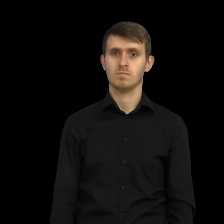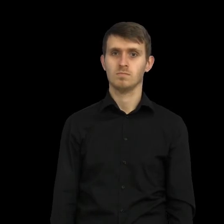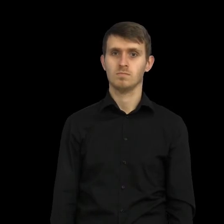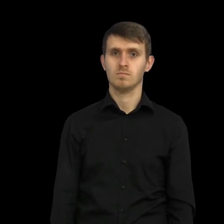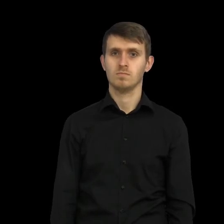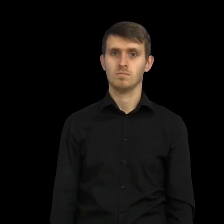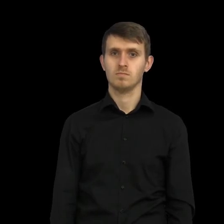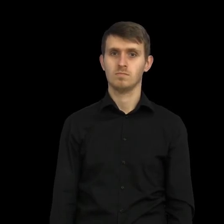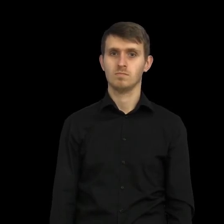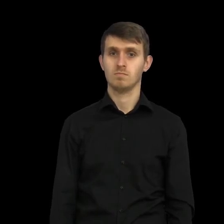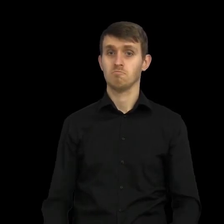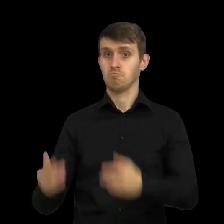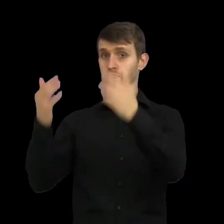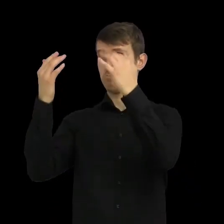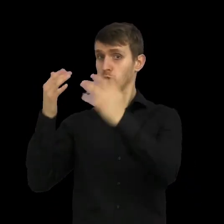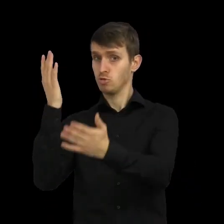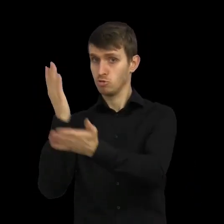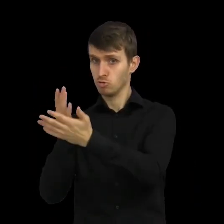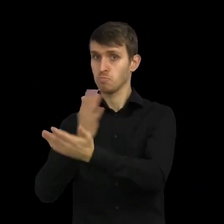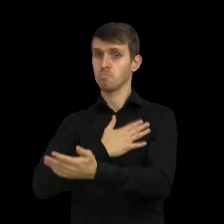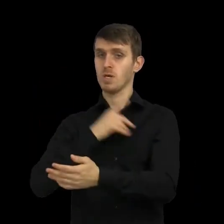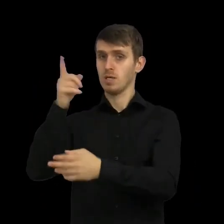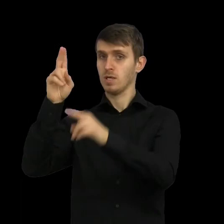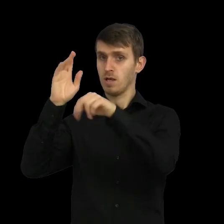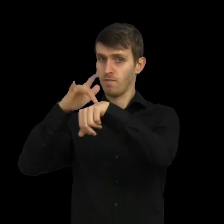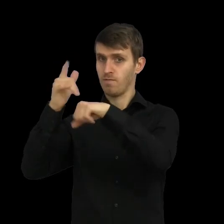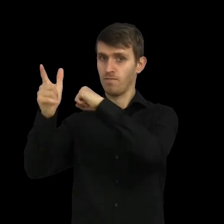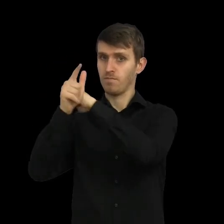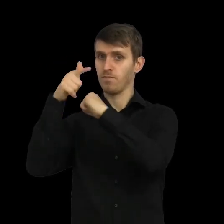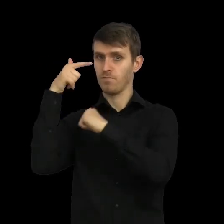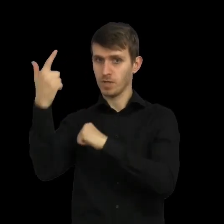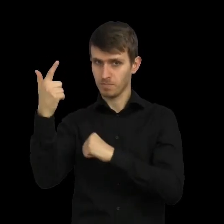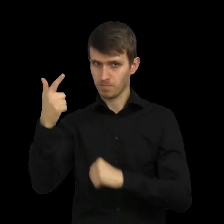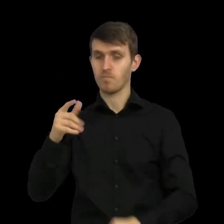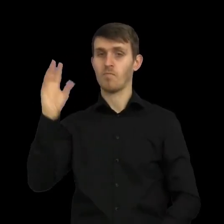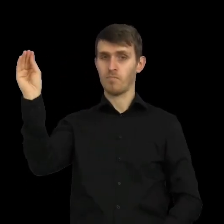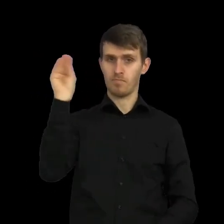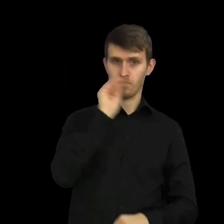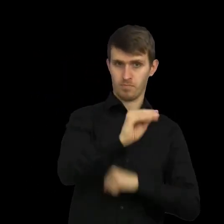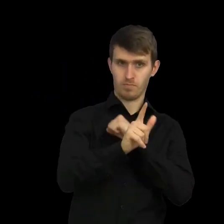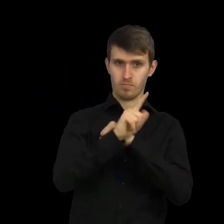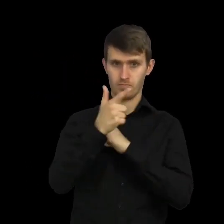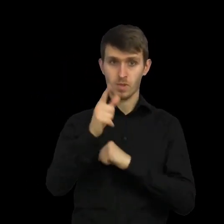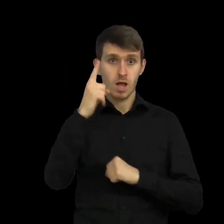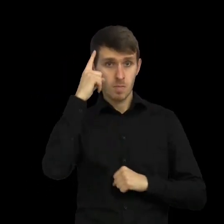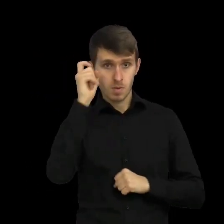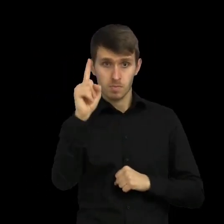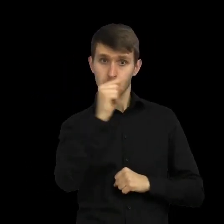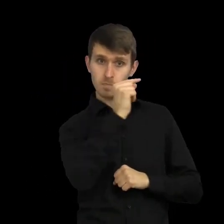times 8 is 32. 4 times 1 is 4, plus 1 is 72. But this is negative 18 times